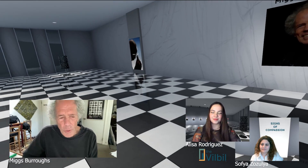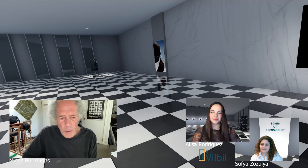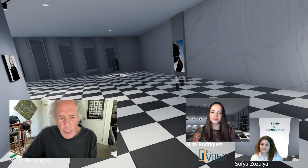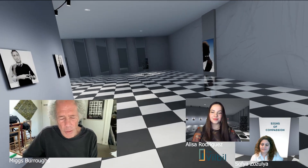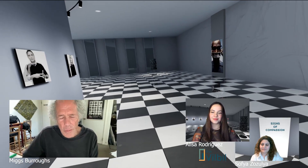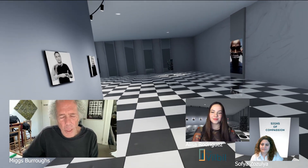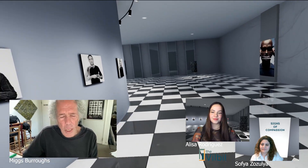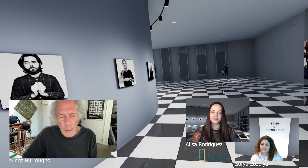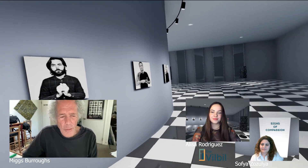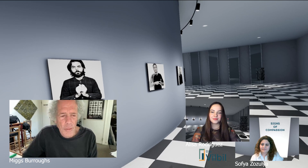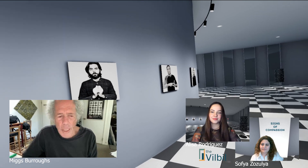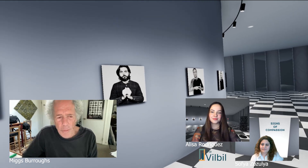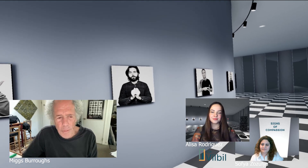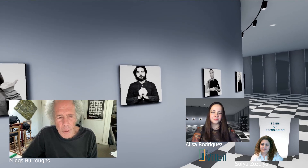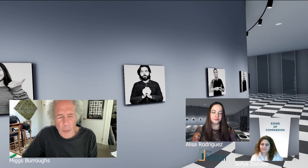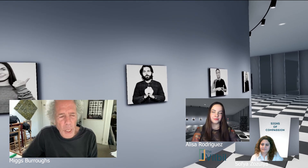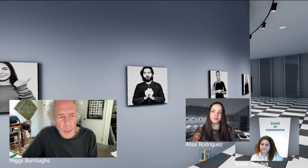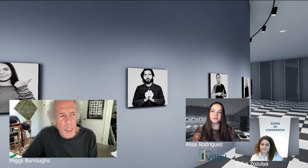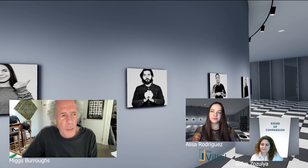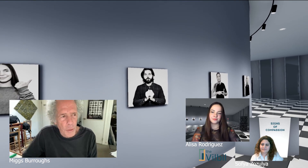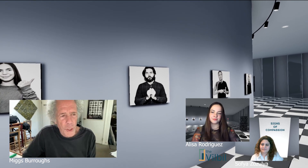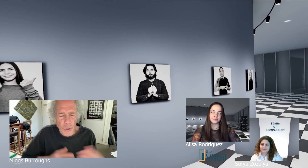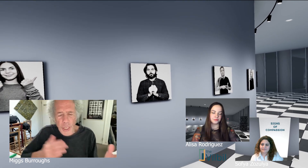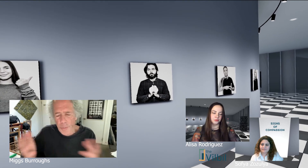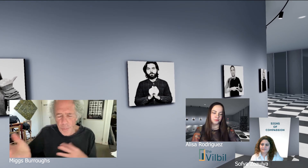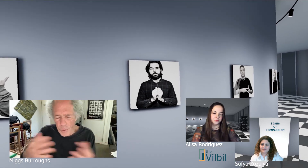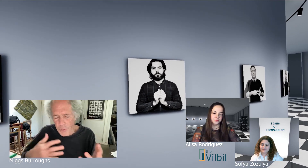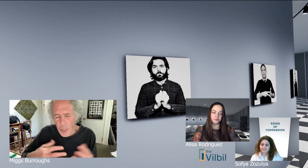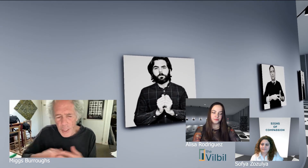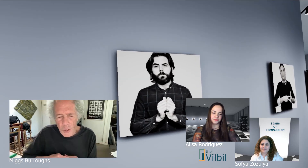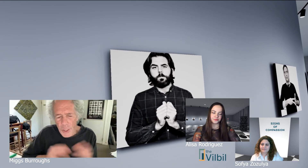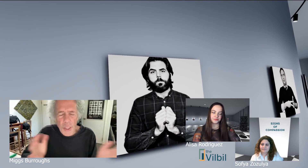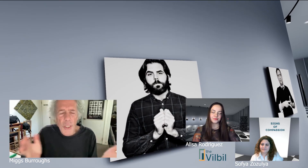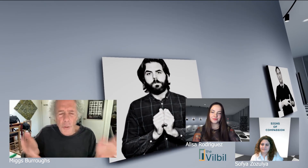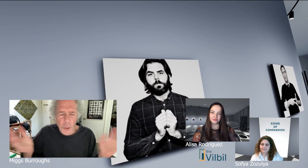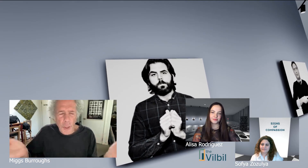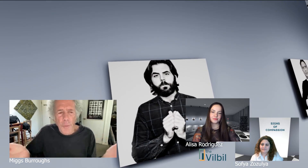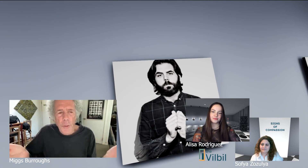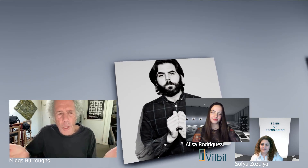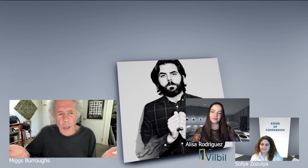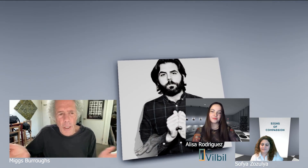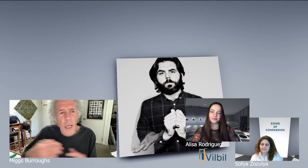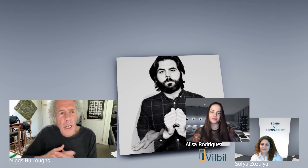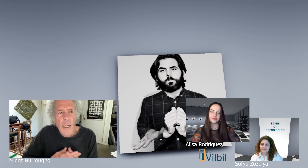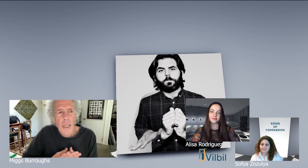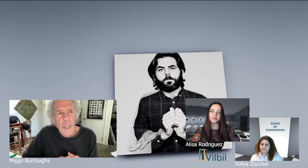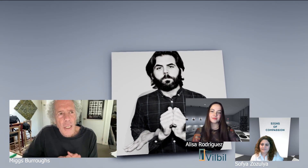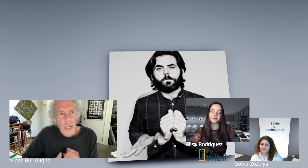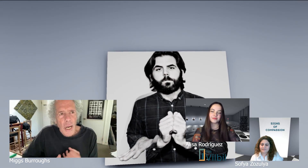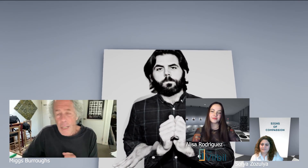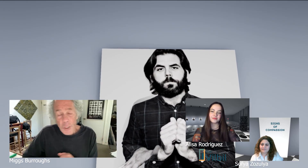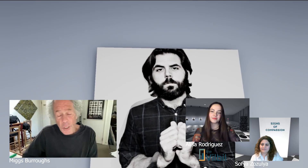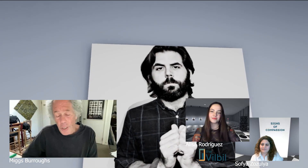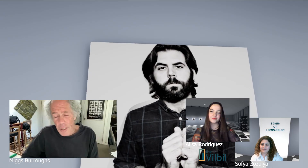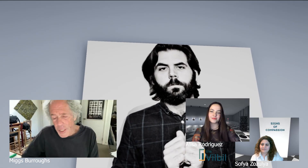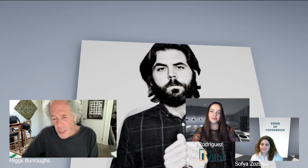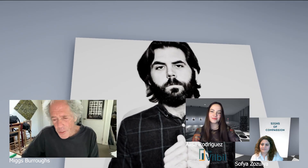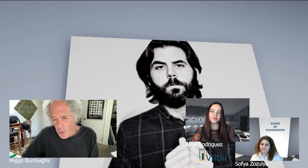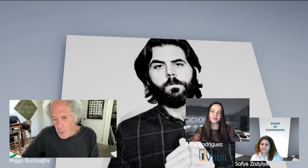Didn't have a lot of money, but he would trade with friends. So I was exposed to art. I never took art lessons from him.